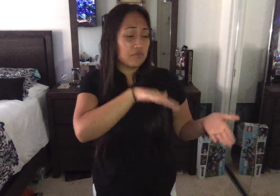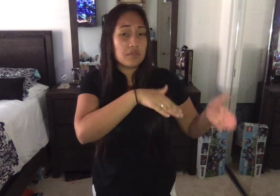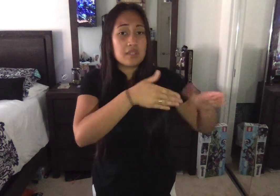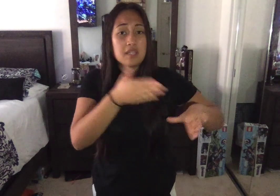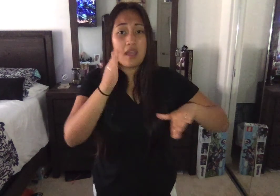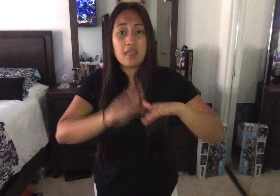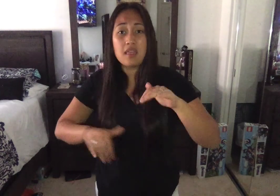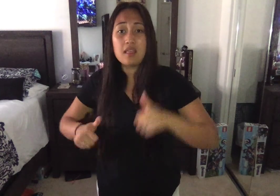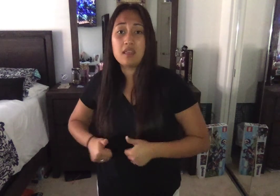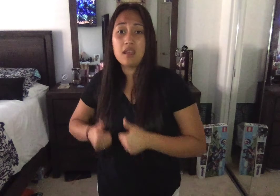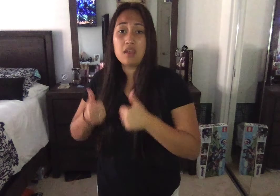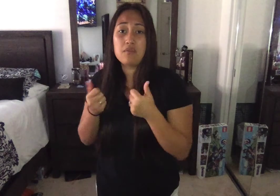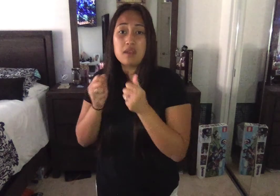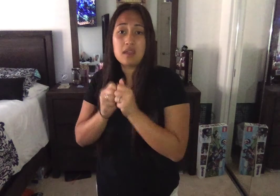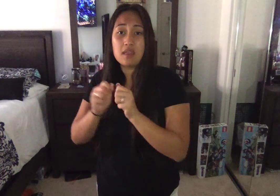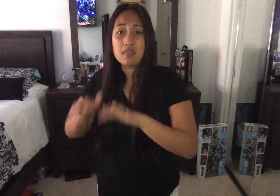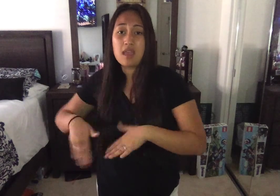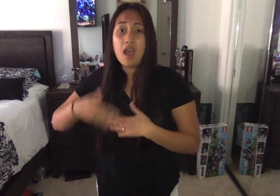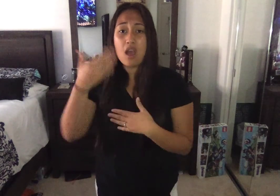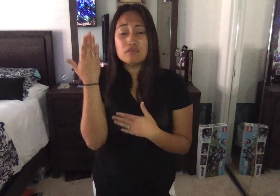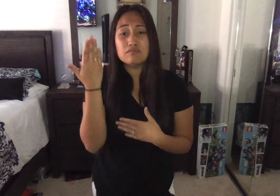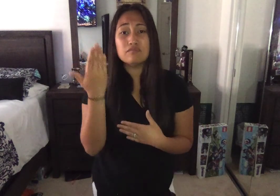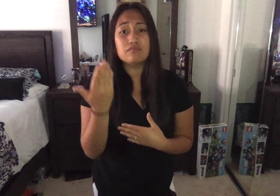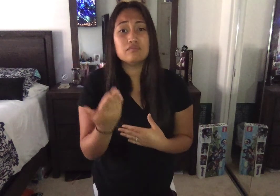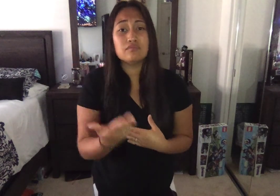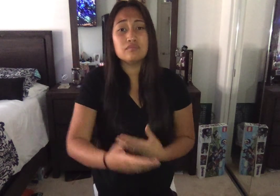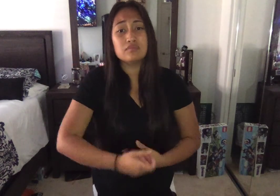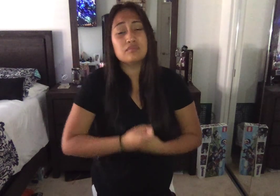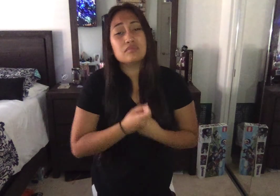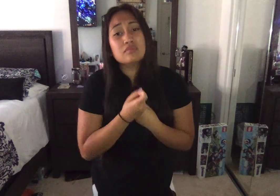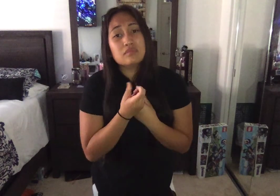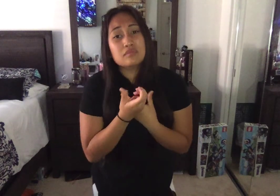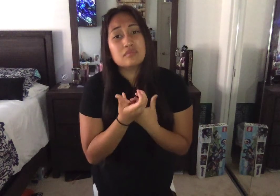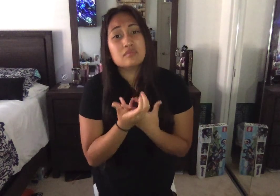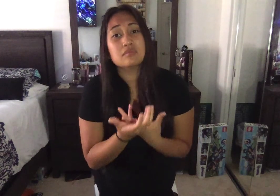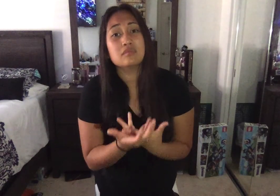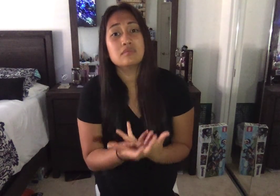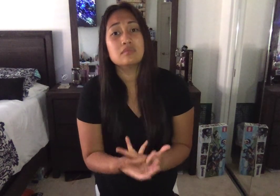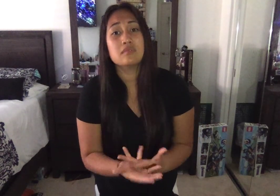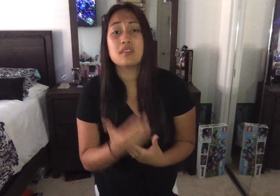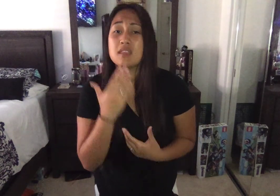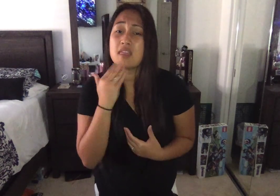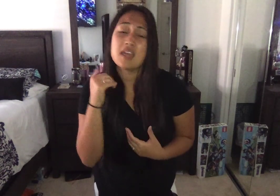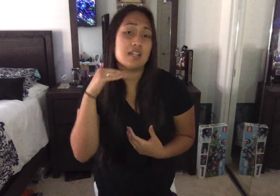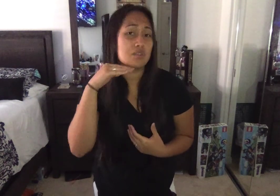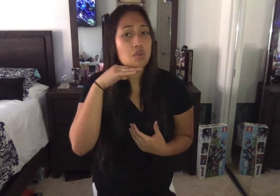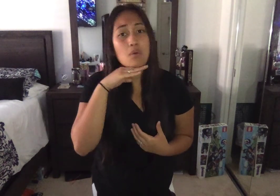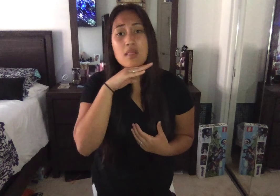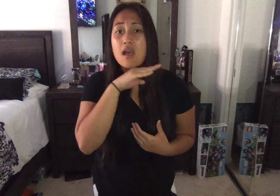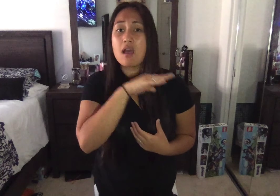than live without you I'll give you all of me, honey, that's no lie